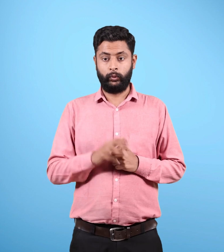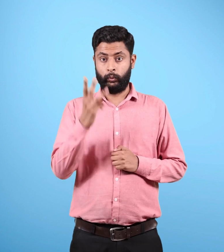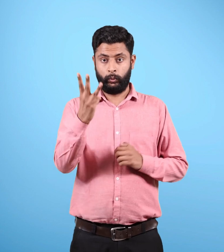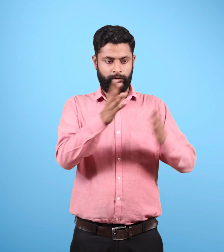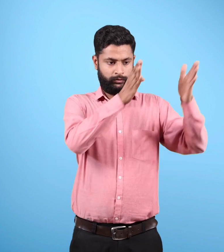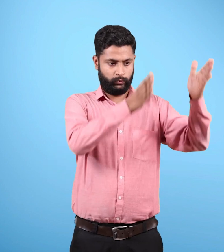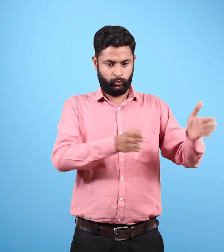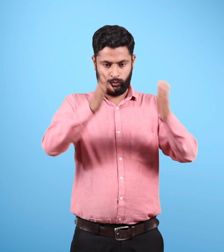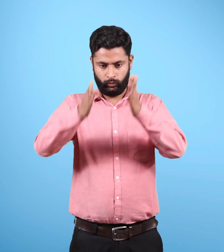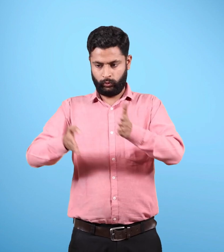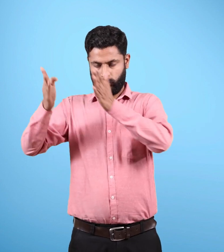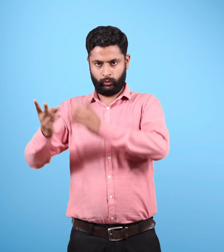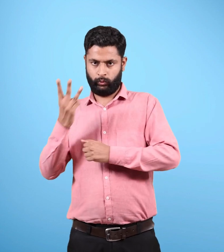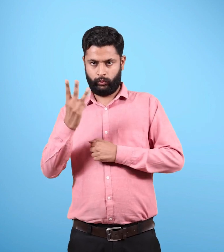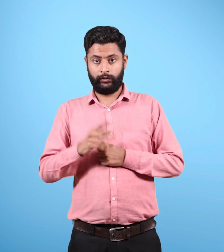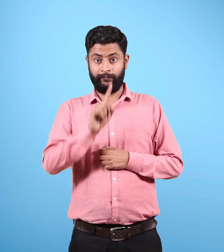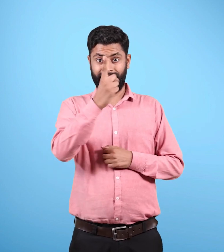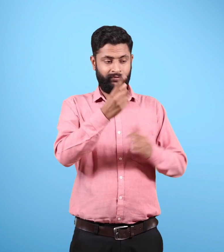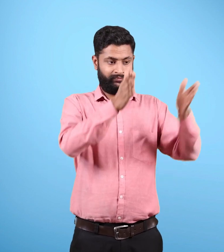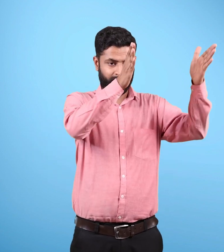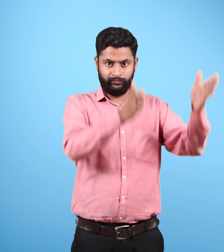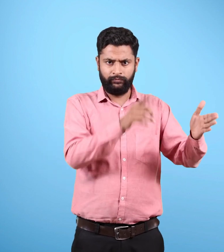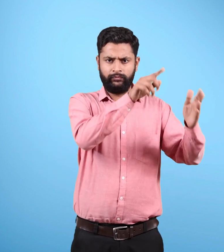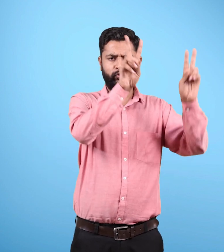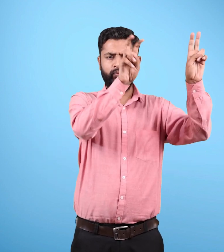There are 3 columns. Column 1